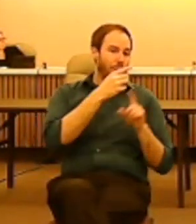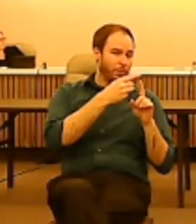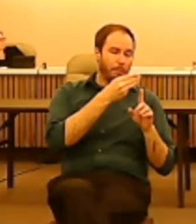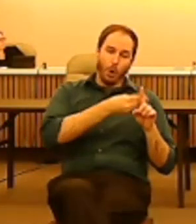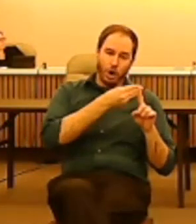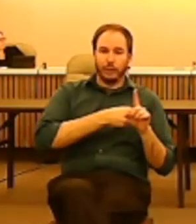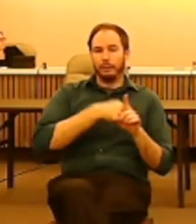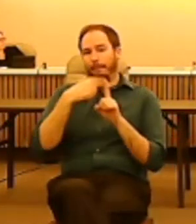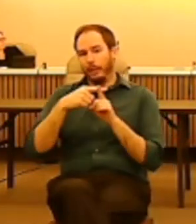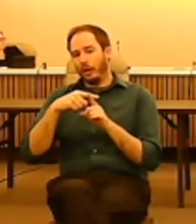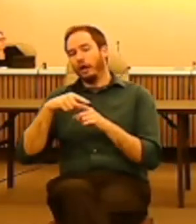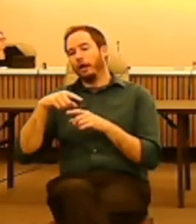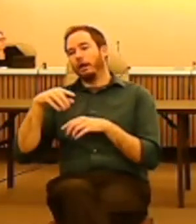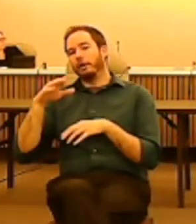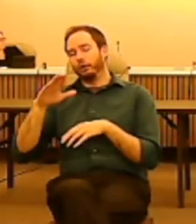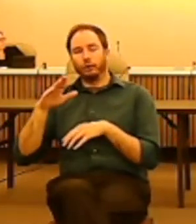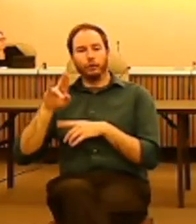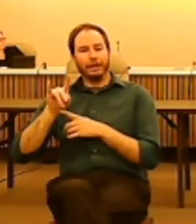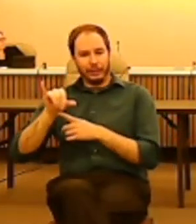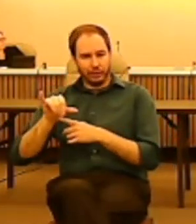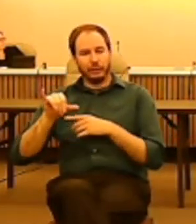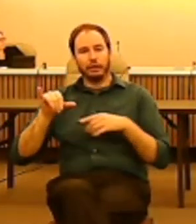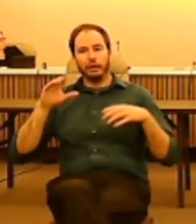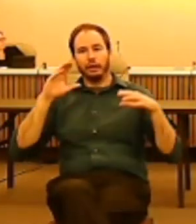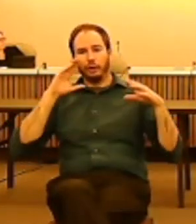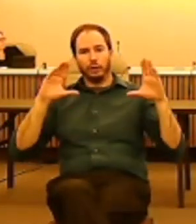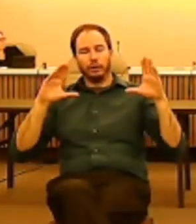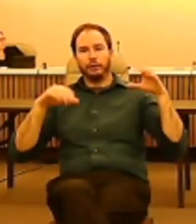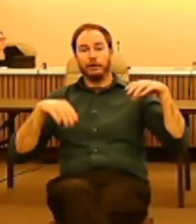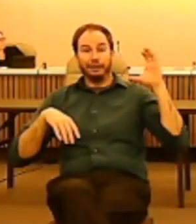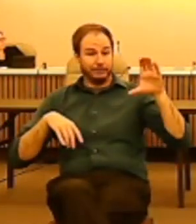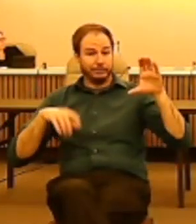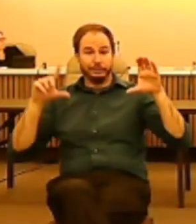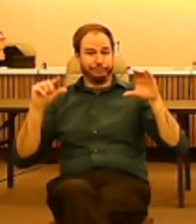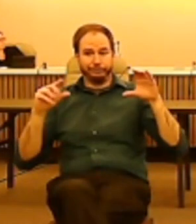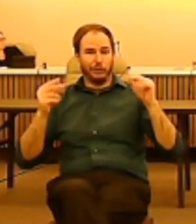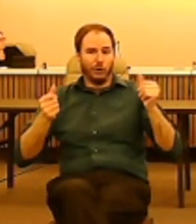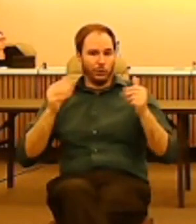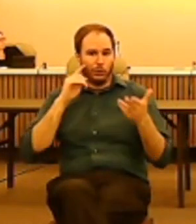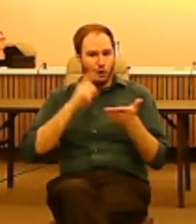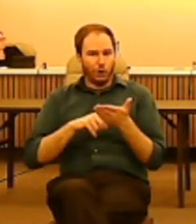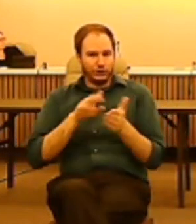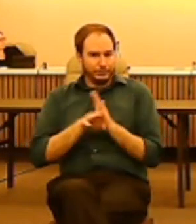lowered immediately. So the payback from a mortgage standpoint is day one.